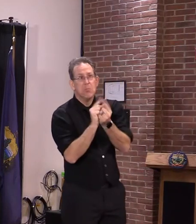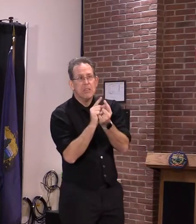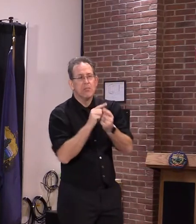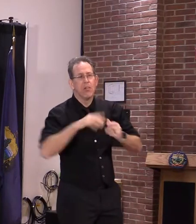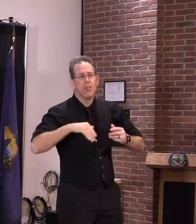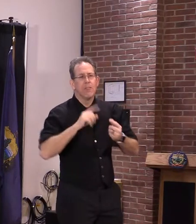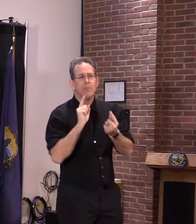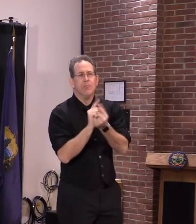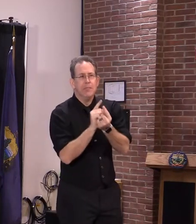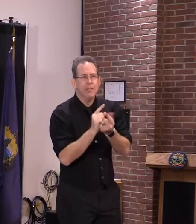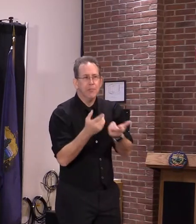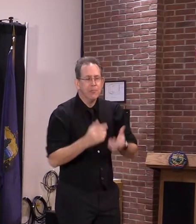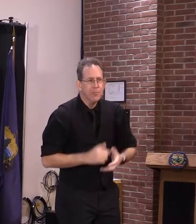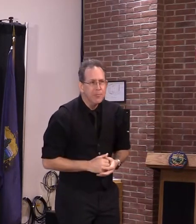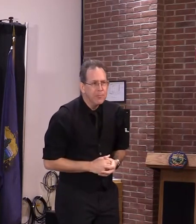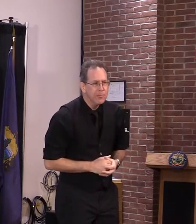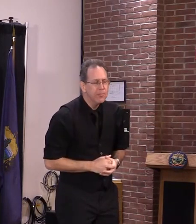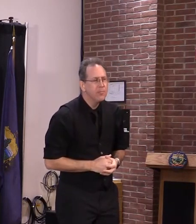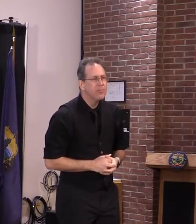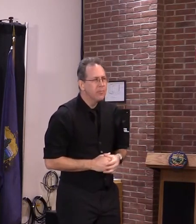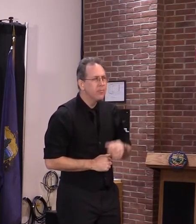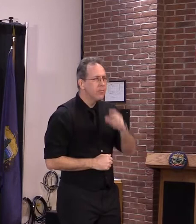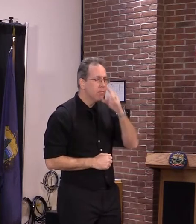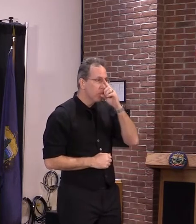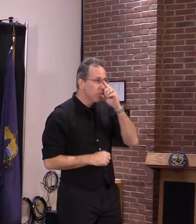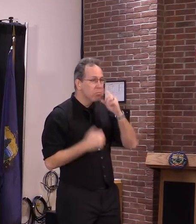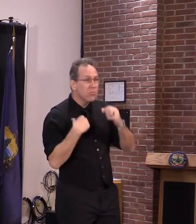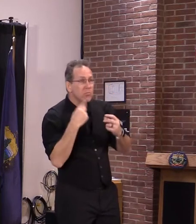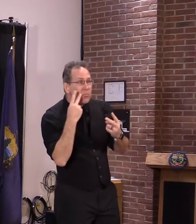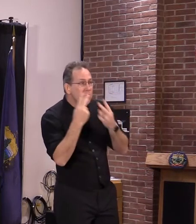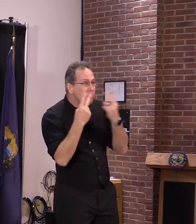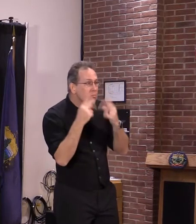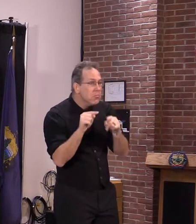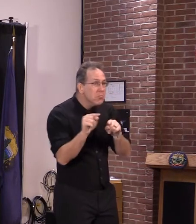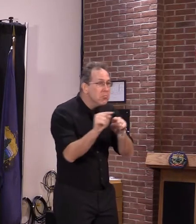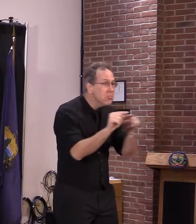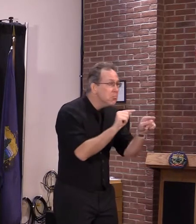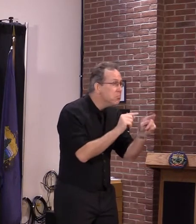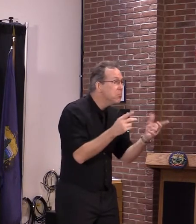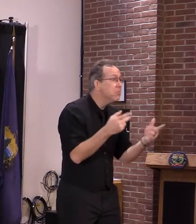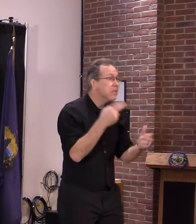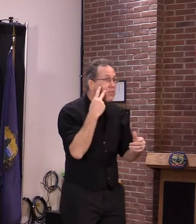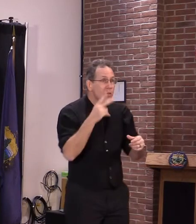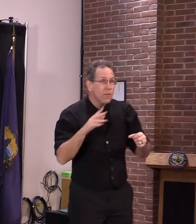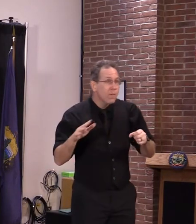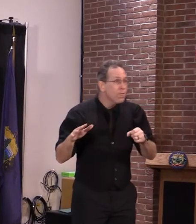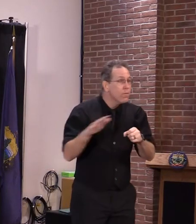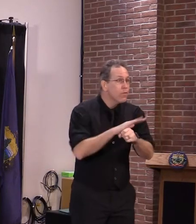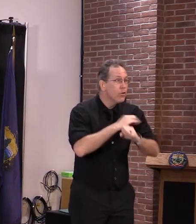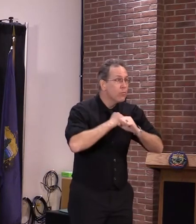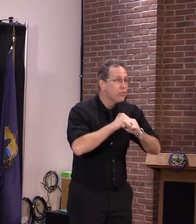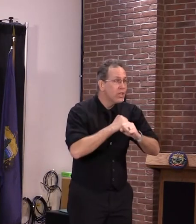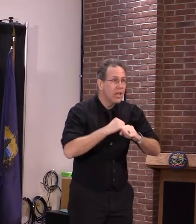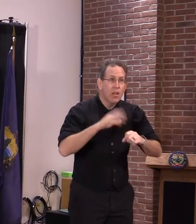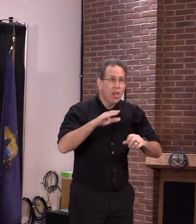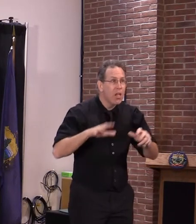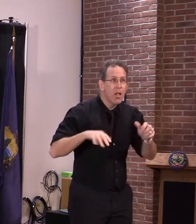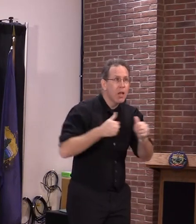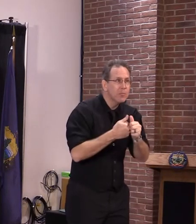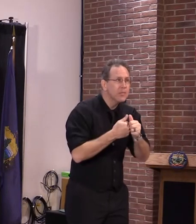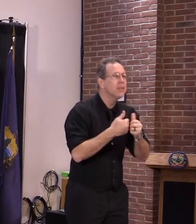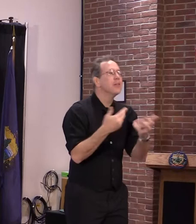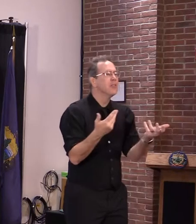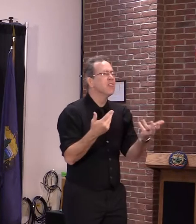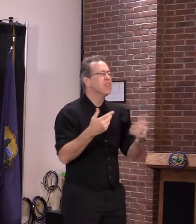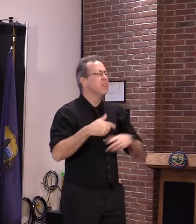again, as we've seen, if you haven't been up to date and fully protected, you're still at risk